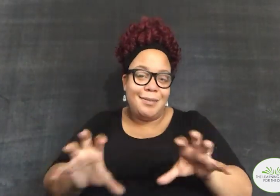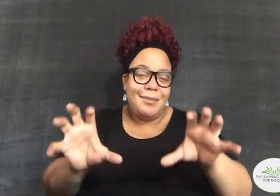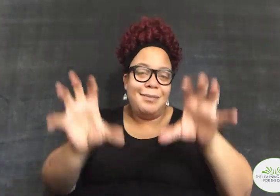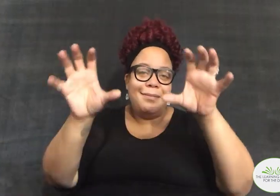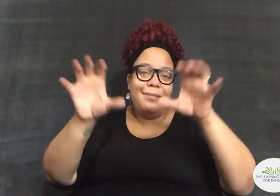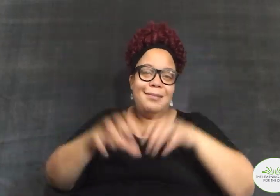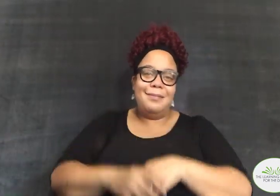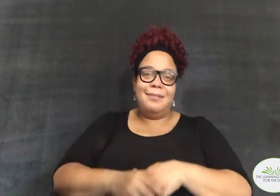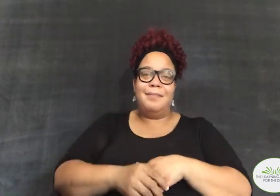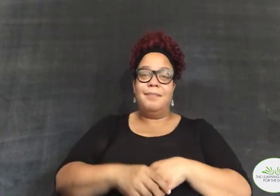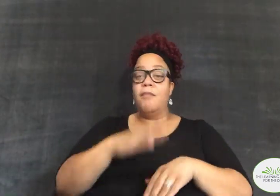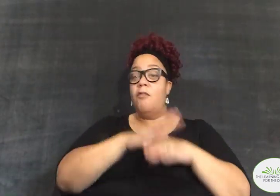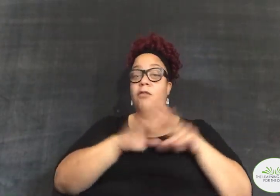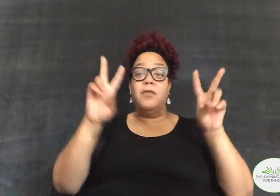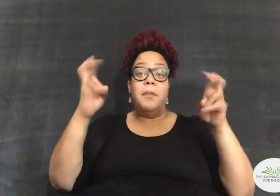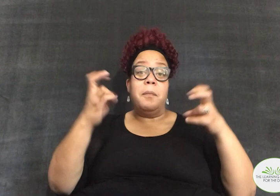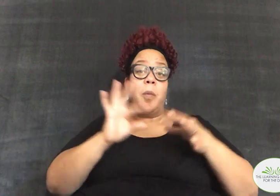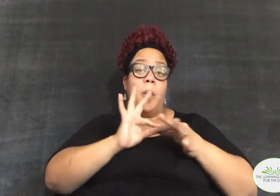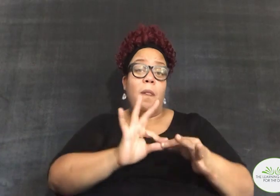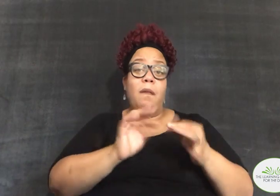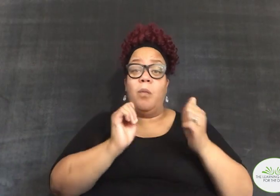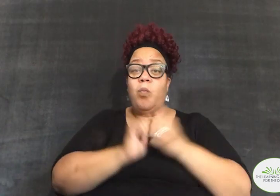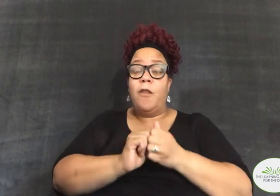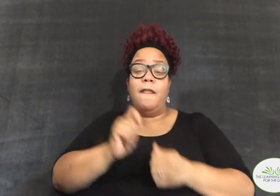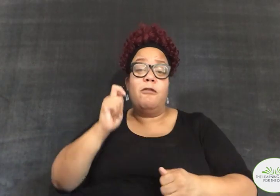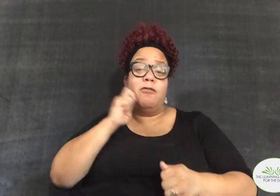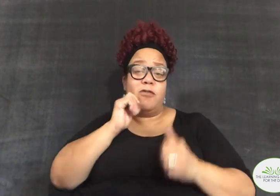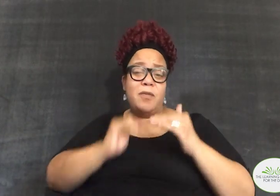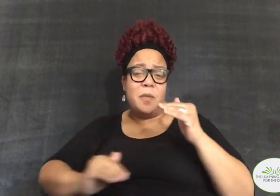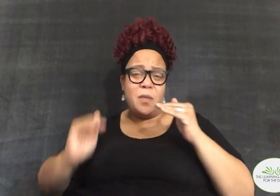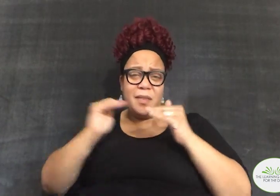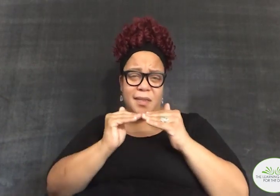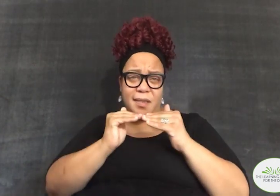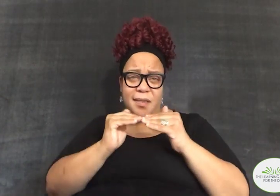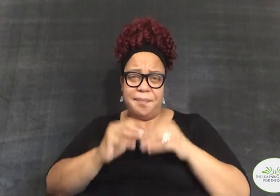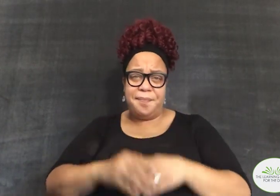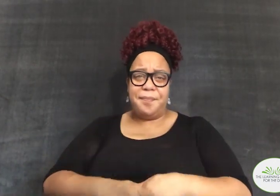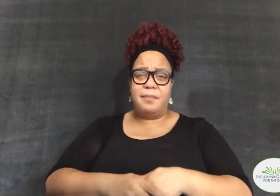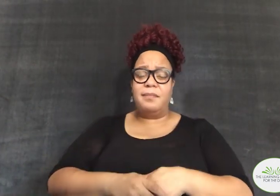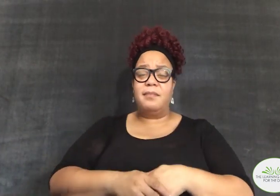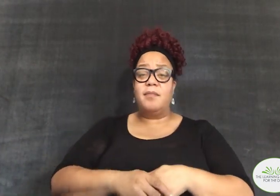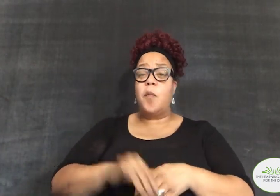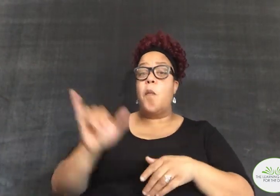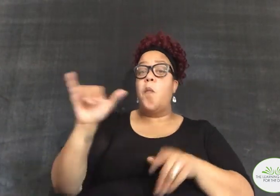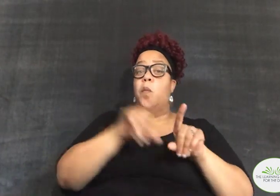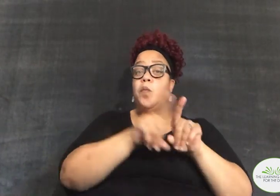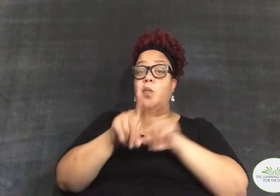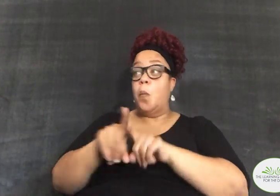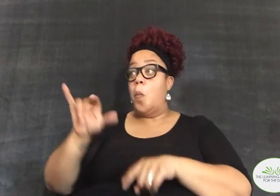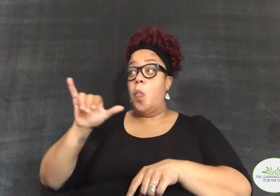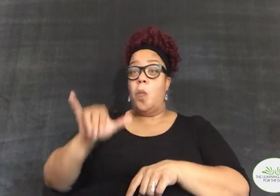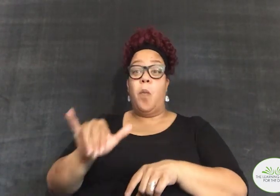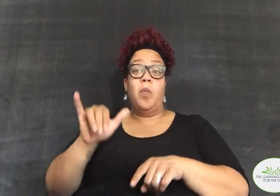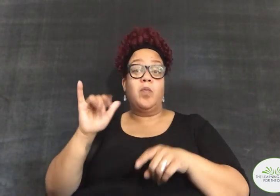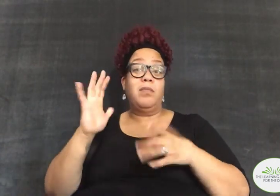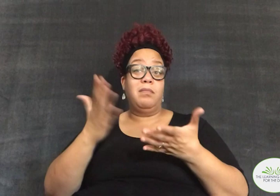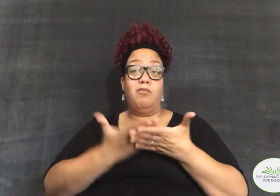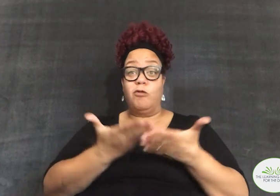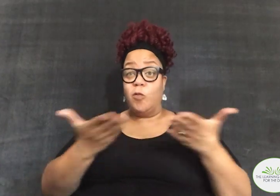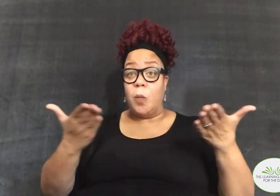of color, and other marginalized identities on the equity committee to ensure the inclusion of ideas from diverse